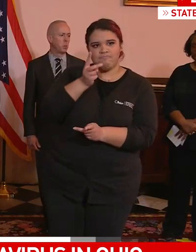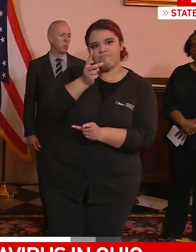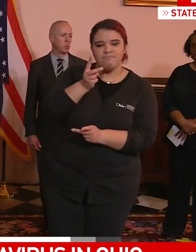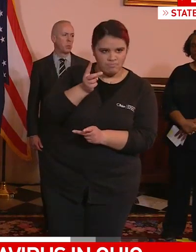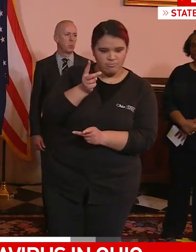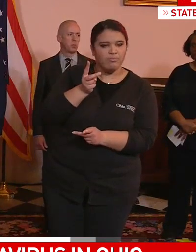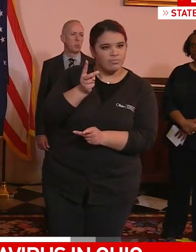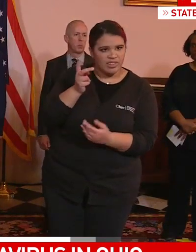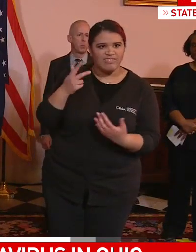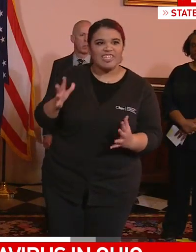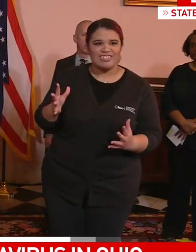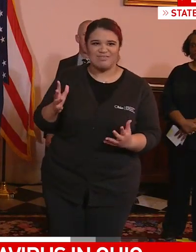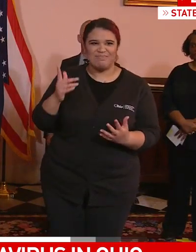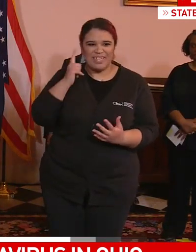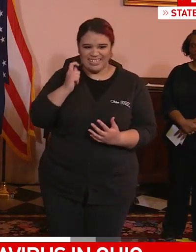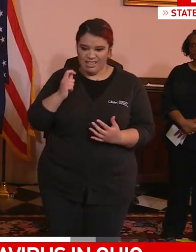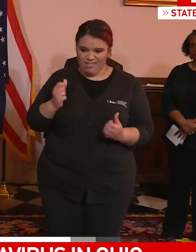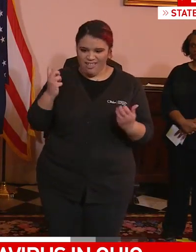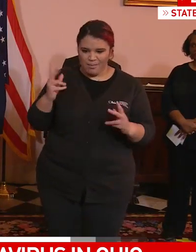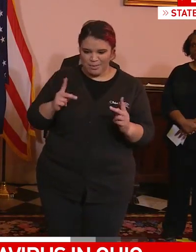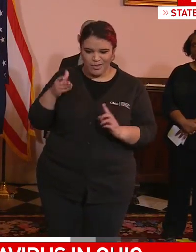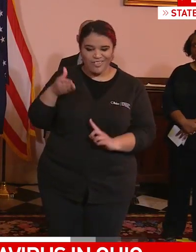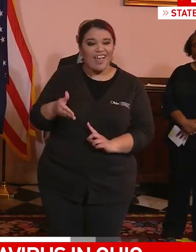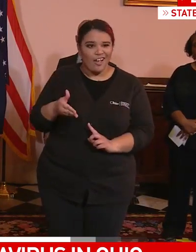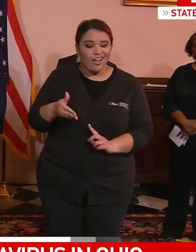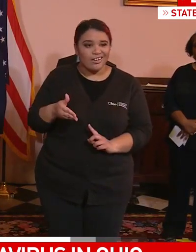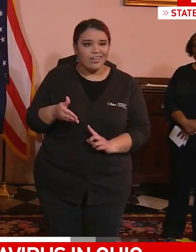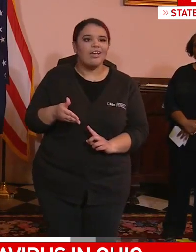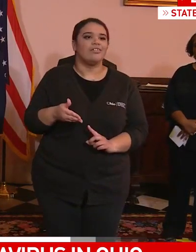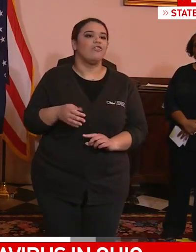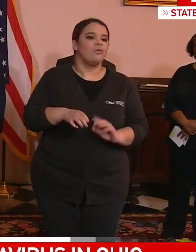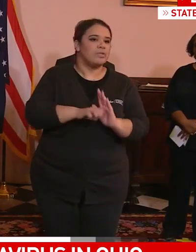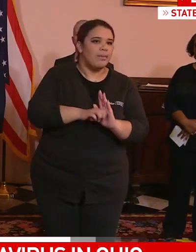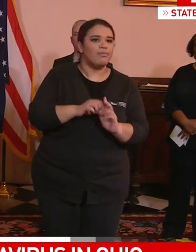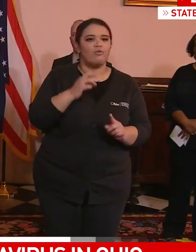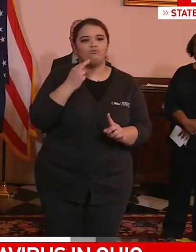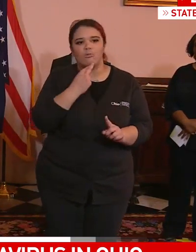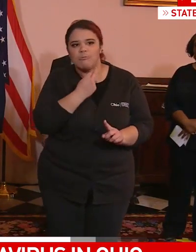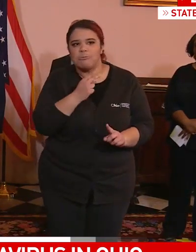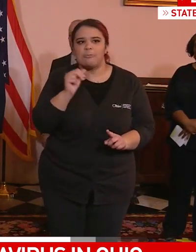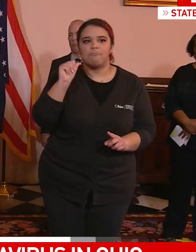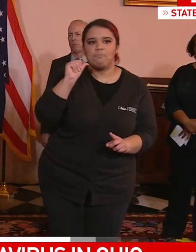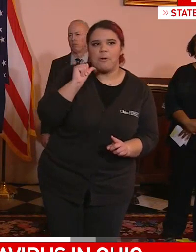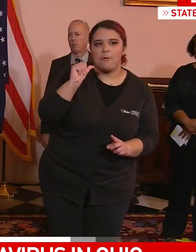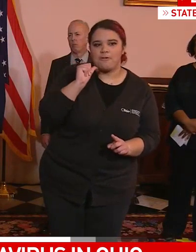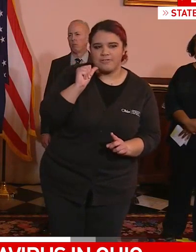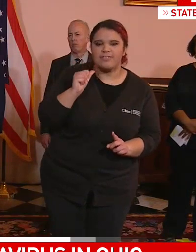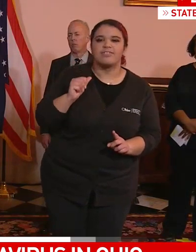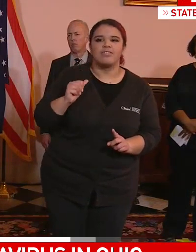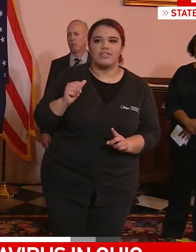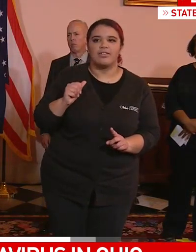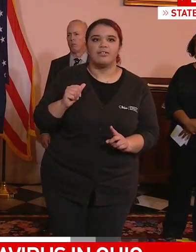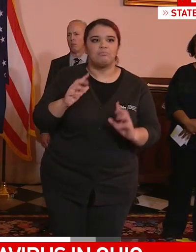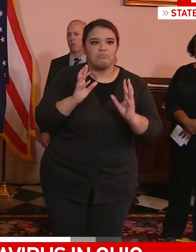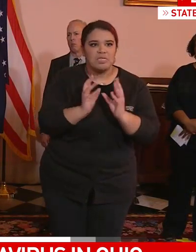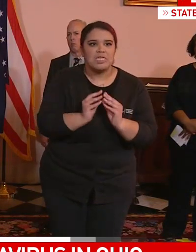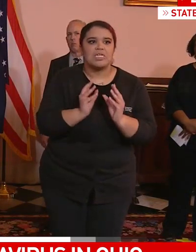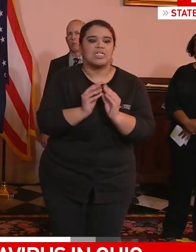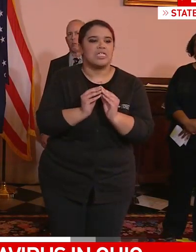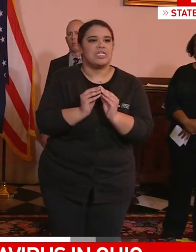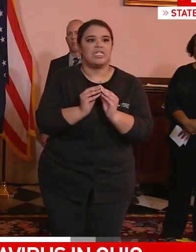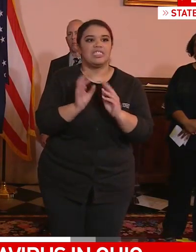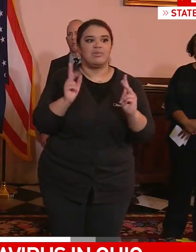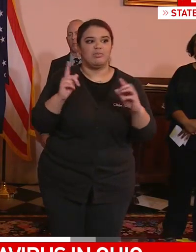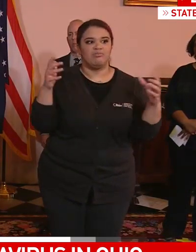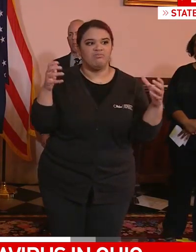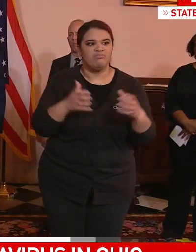impact. We've done that through the restaurants and done it through the bars, meetings, people coming